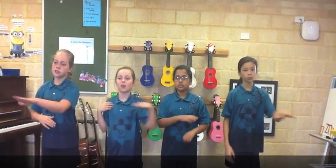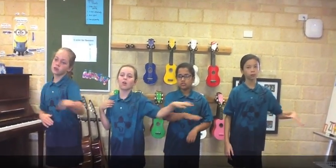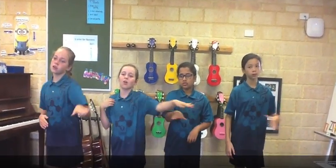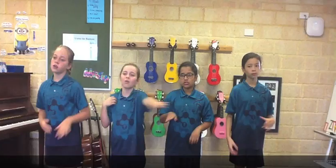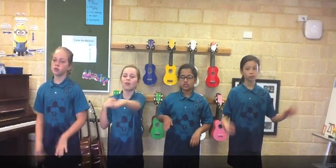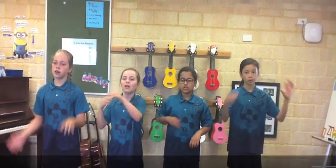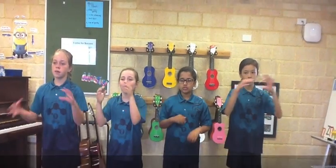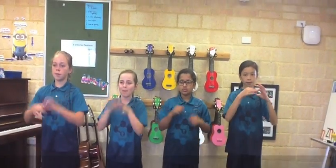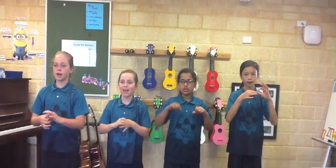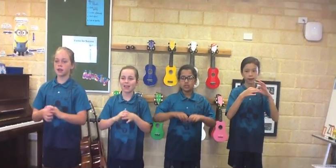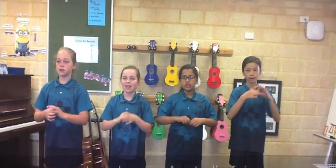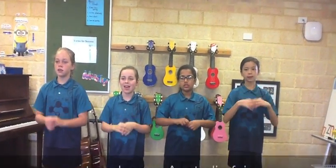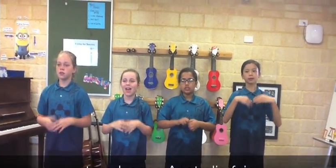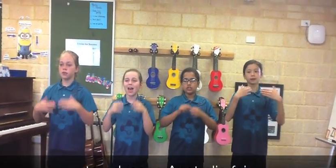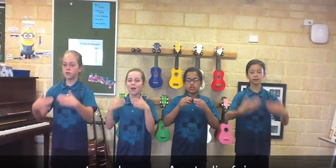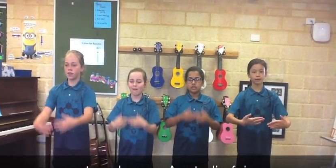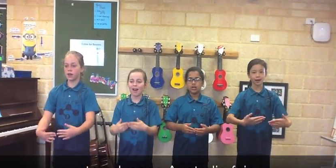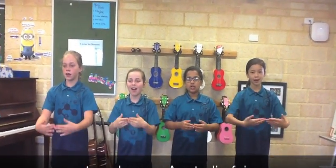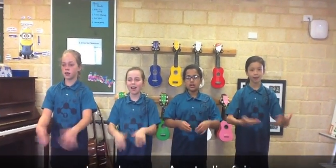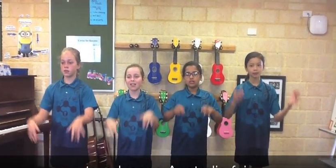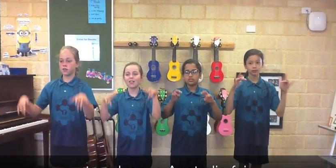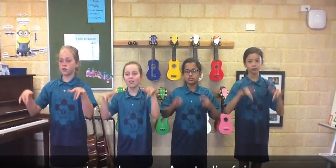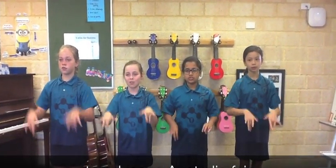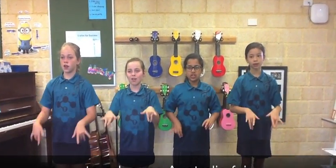soul to